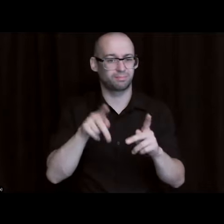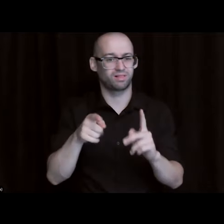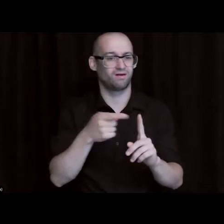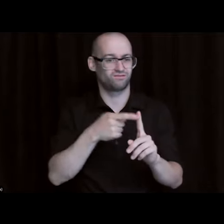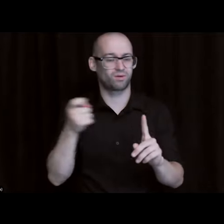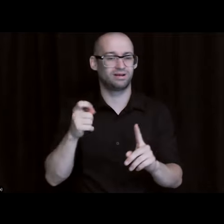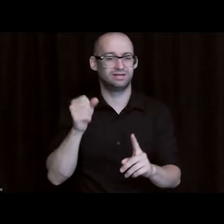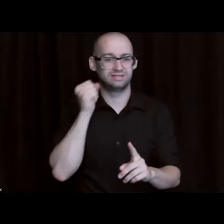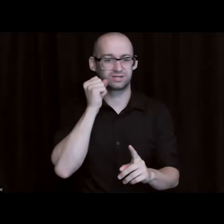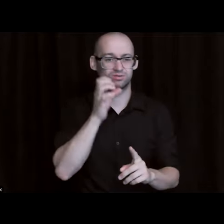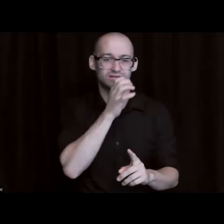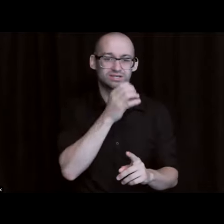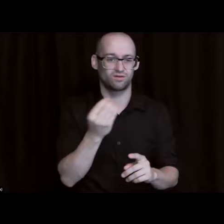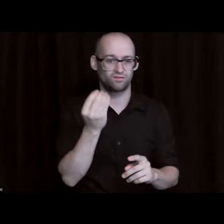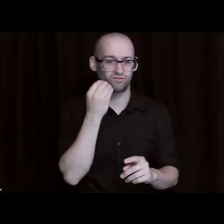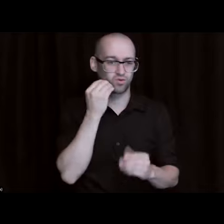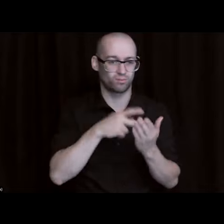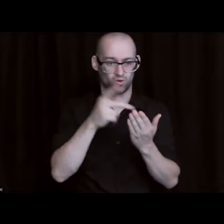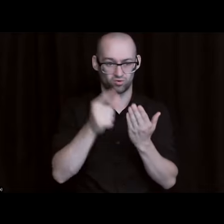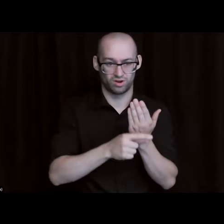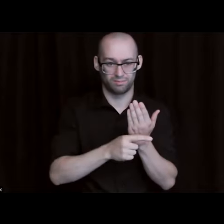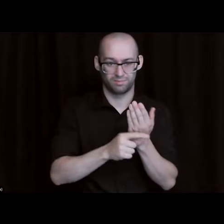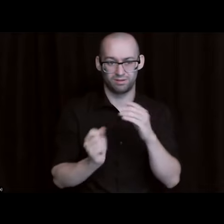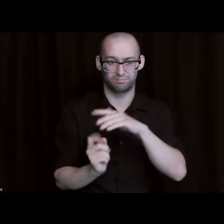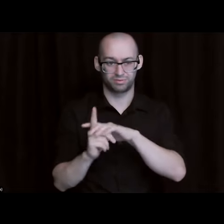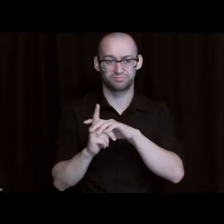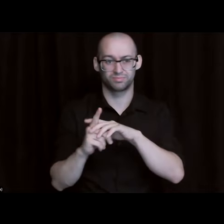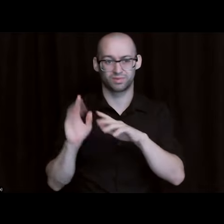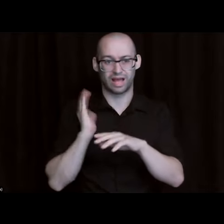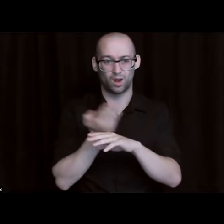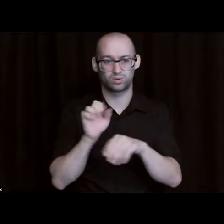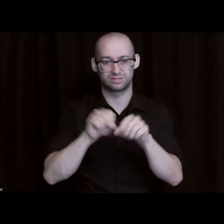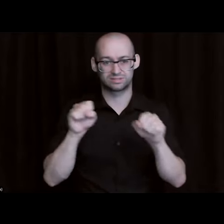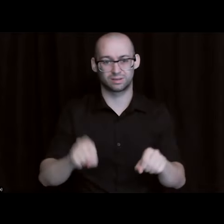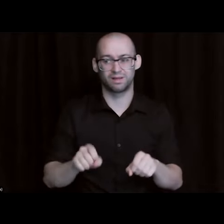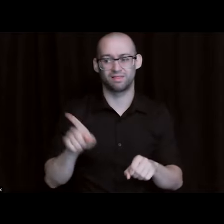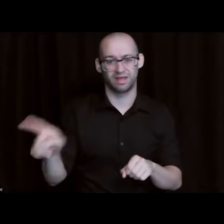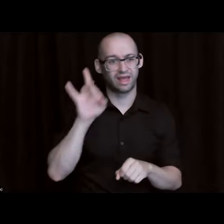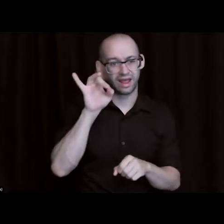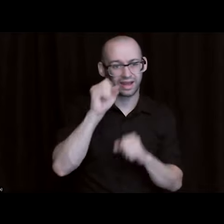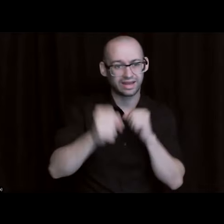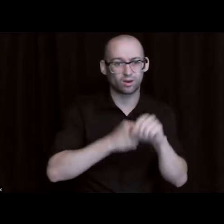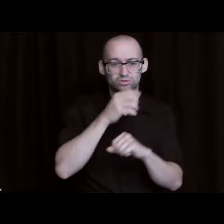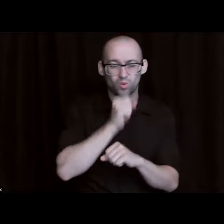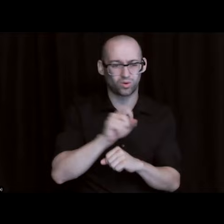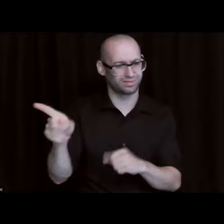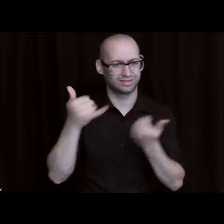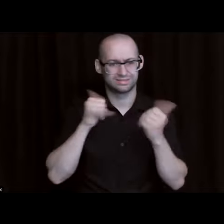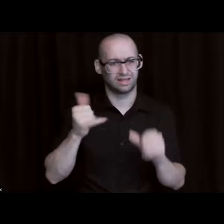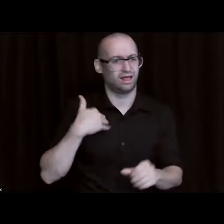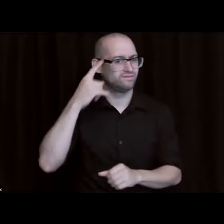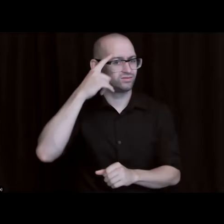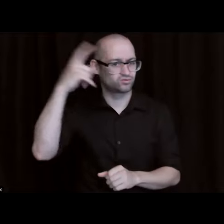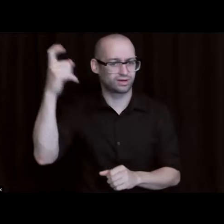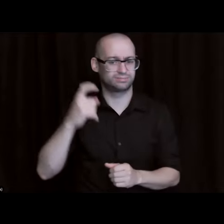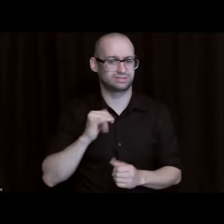program, who were on average about 80 years old, that the seniors still had dreams and desire to stay up to date with technology. They